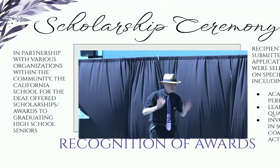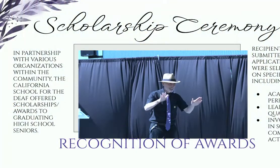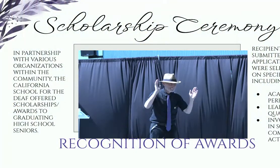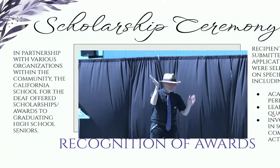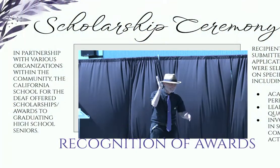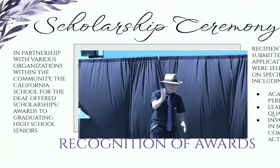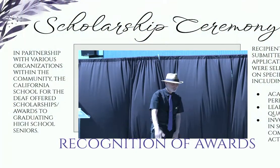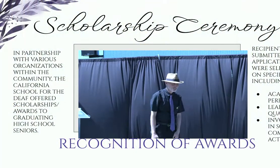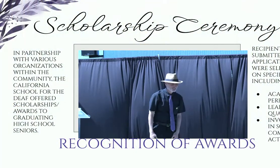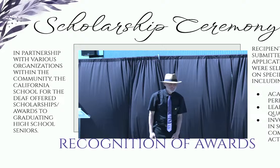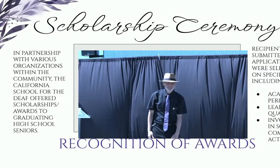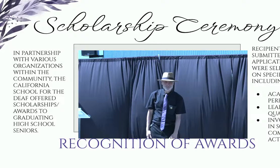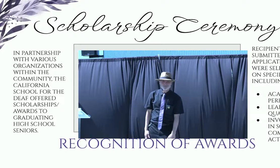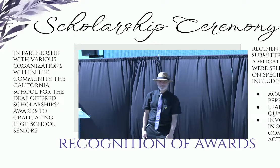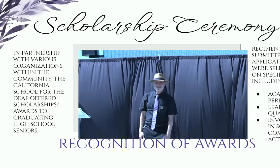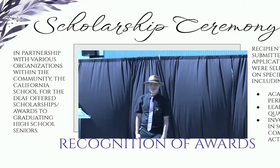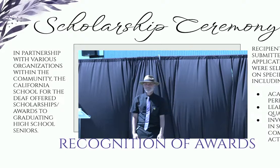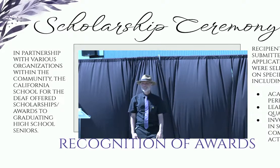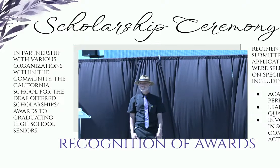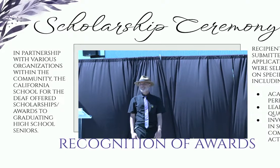Thank you, Jace. What a wonderful presentation.